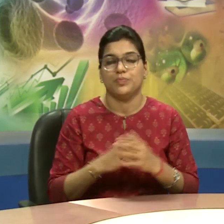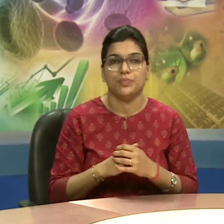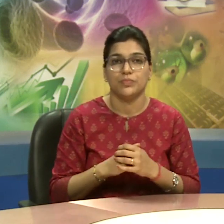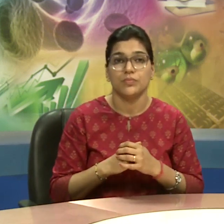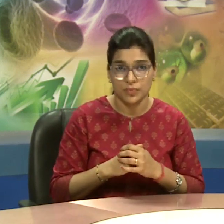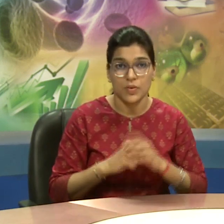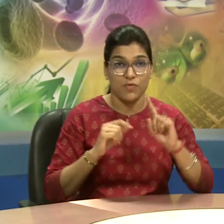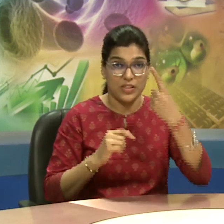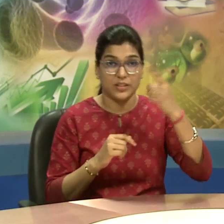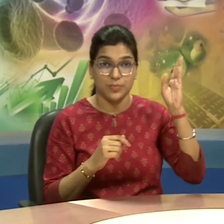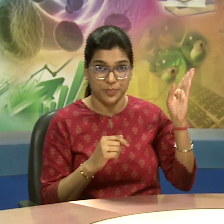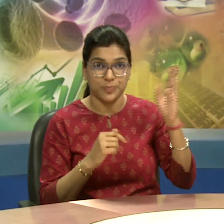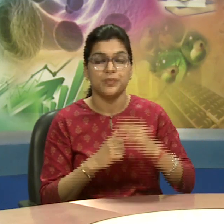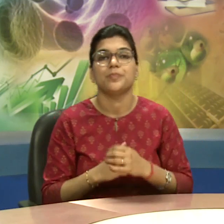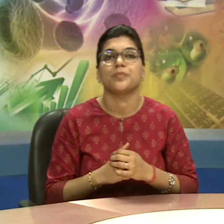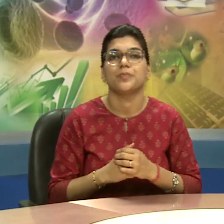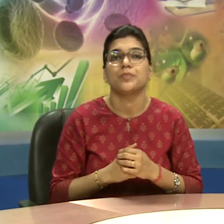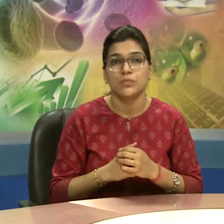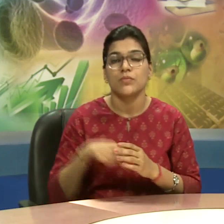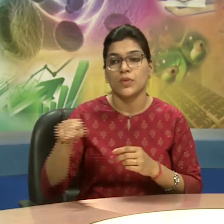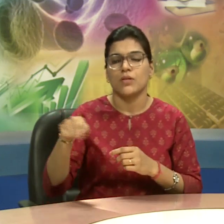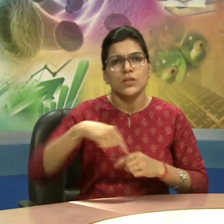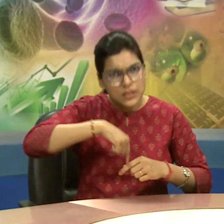Responsibilities of consumers.